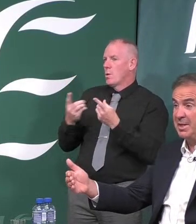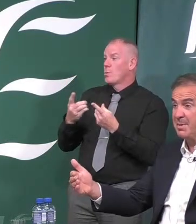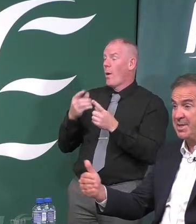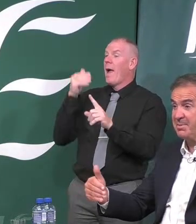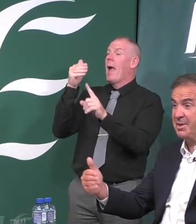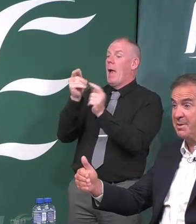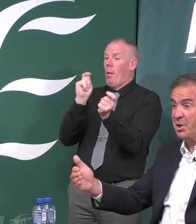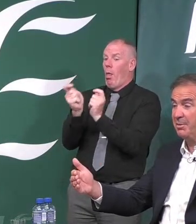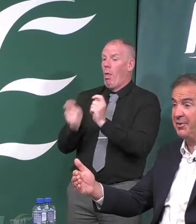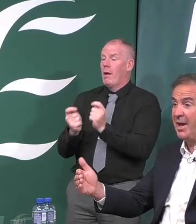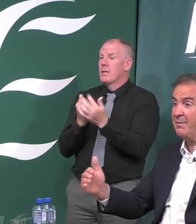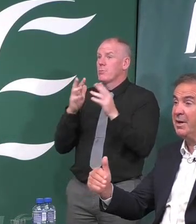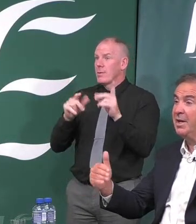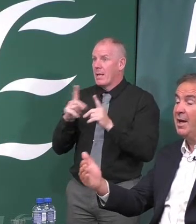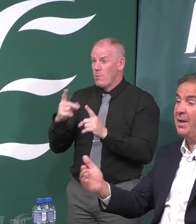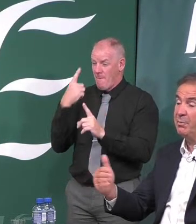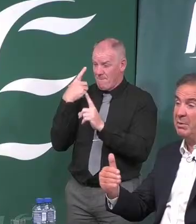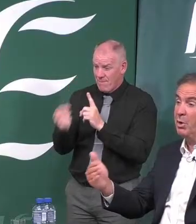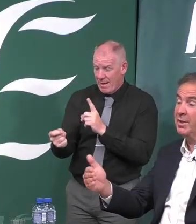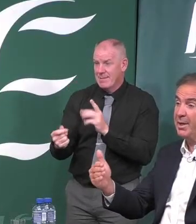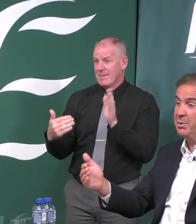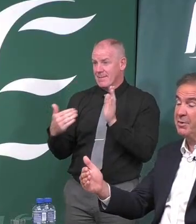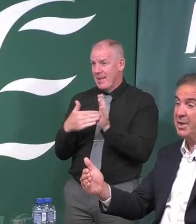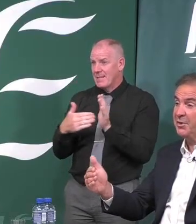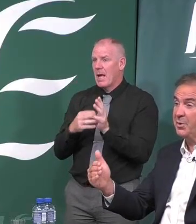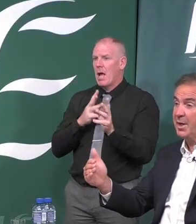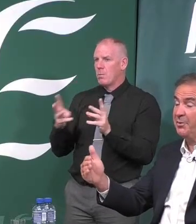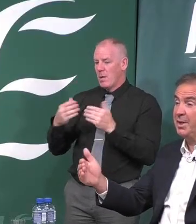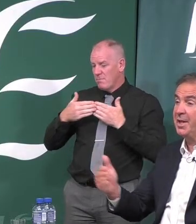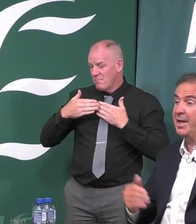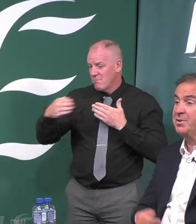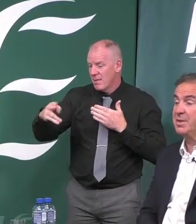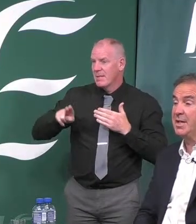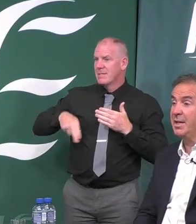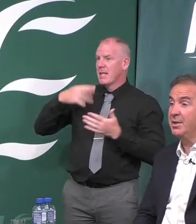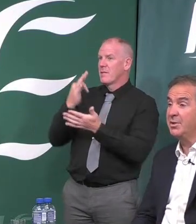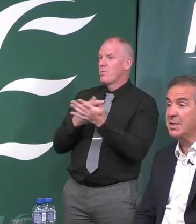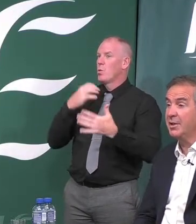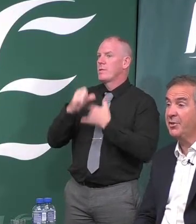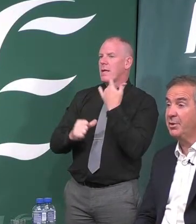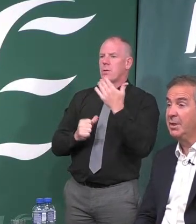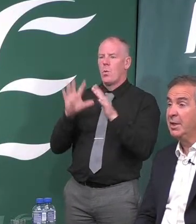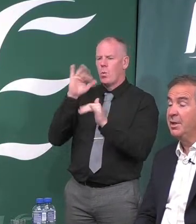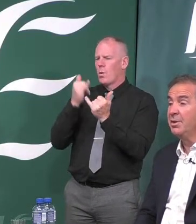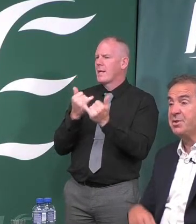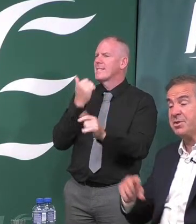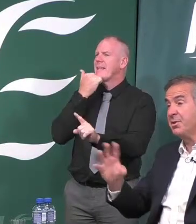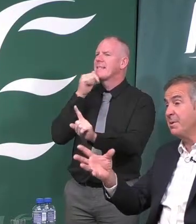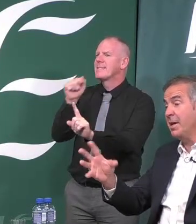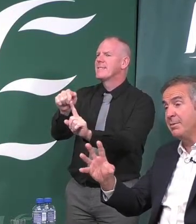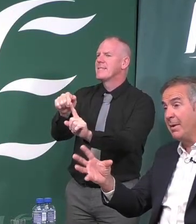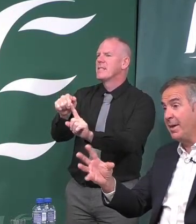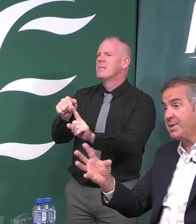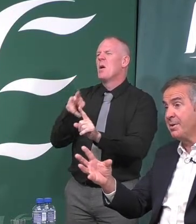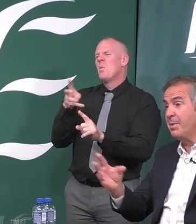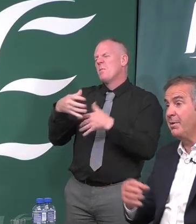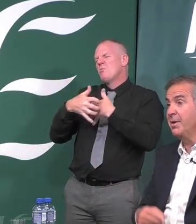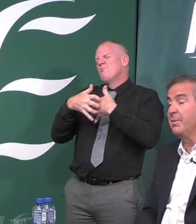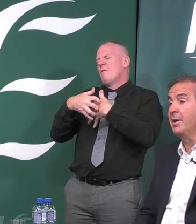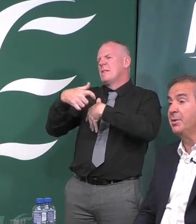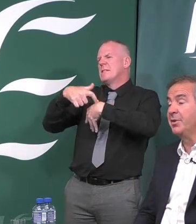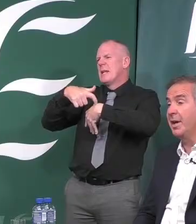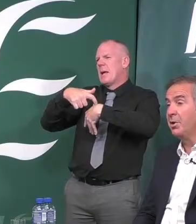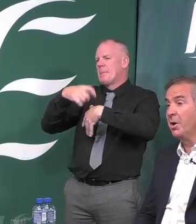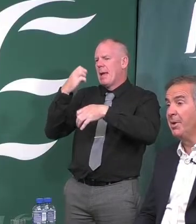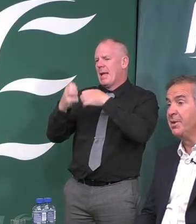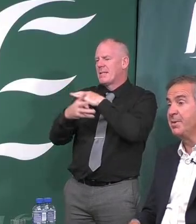there as quickly as possible, as we always have, and we'll work that out over the next few days, what that actual deadline looks like. So, it's just going to be in around that sort of